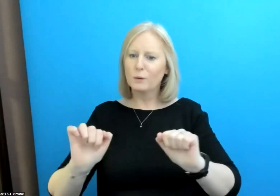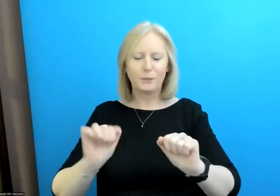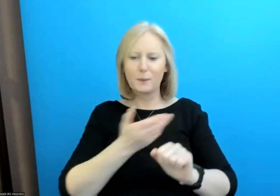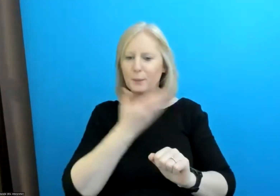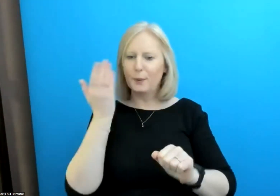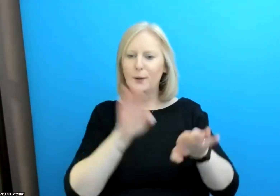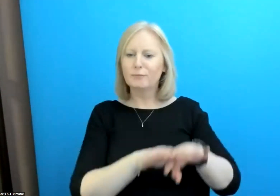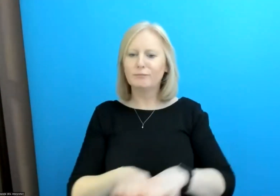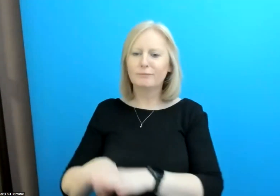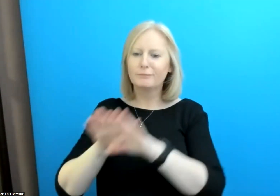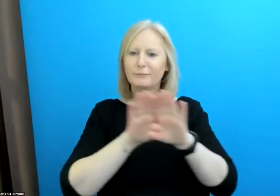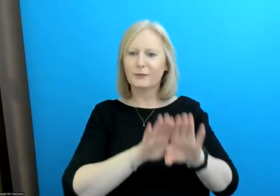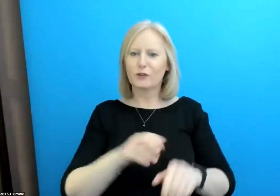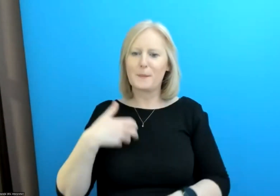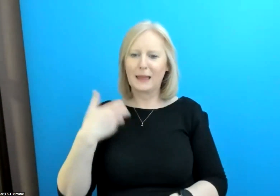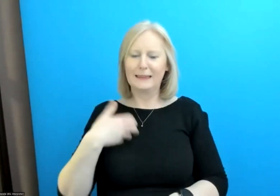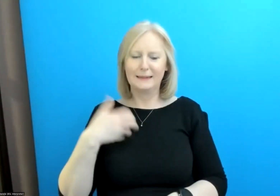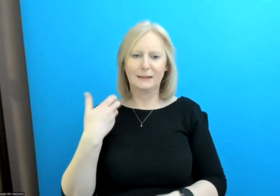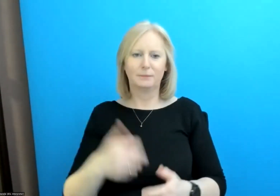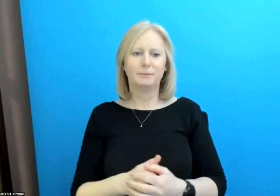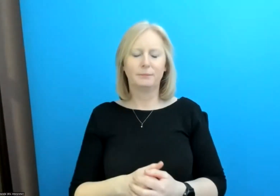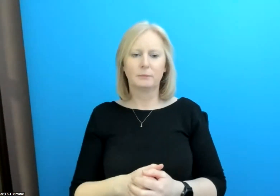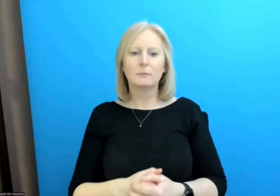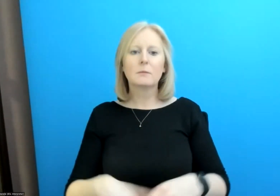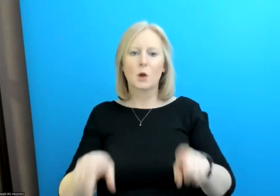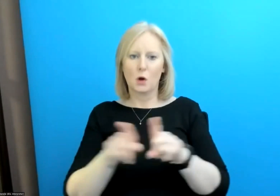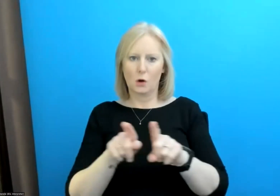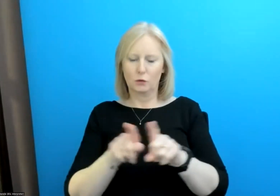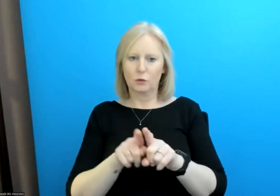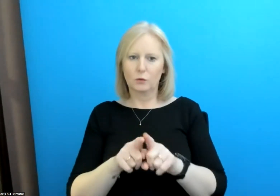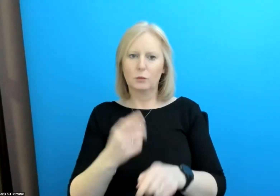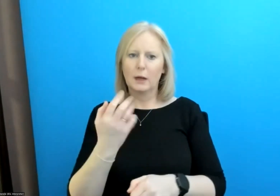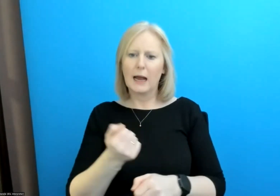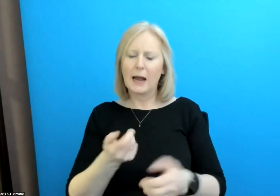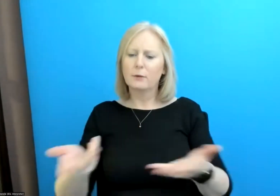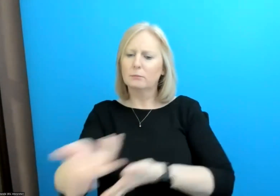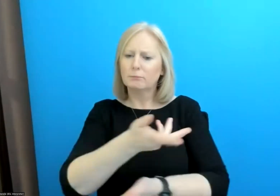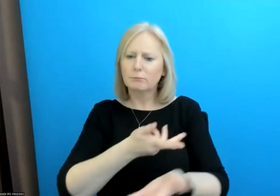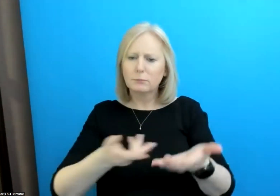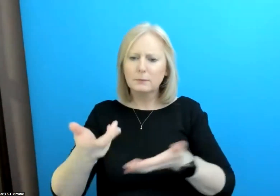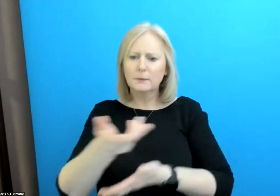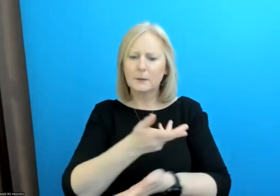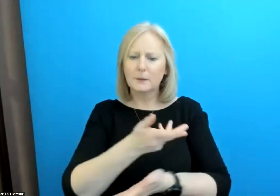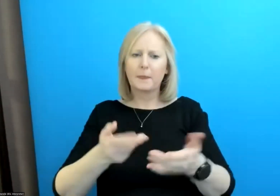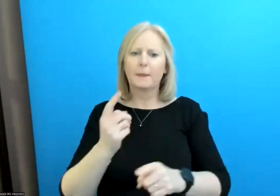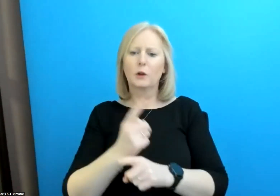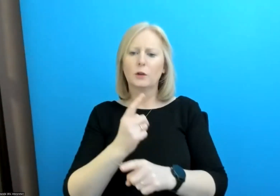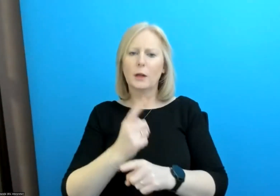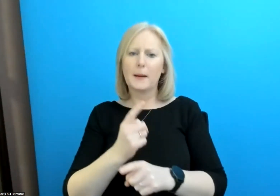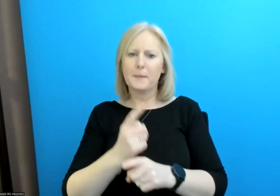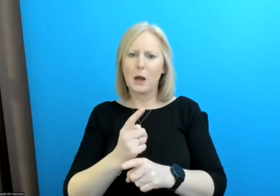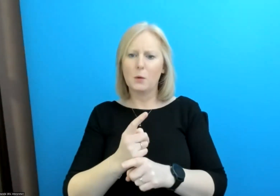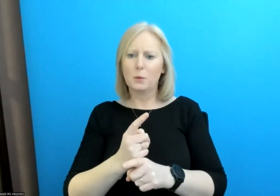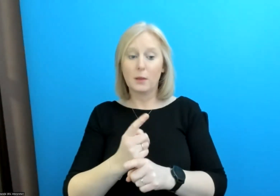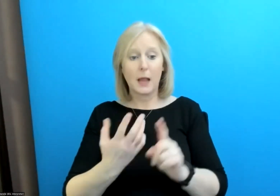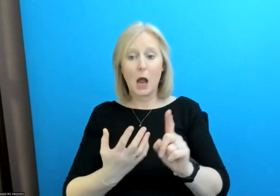actually complaining. But then linked to that as well, there was also a discussion around actually seeing the outcome